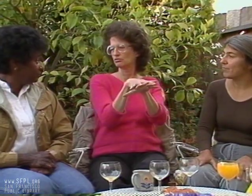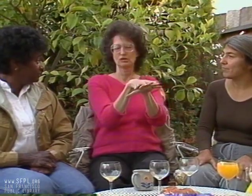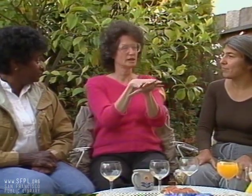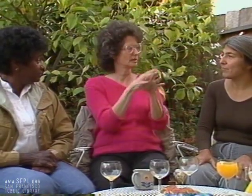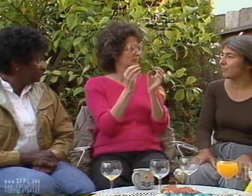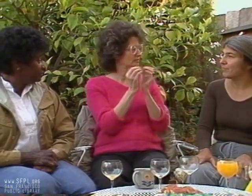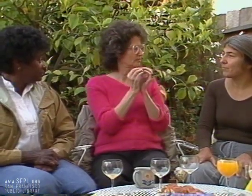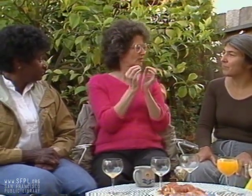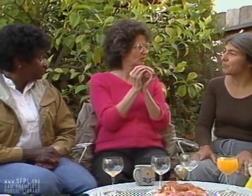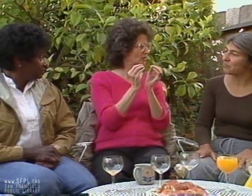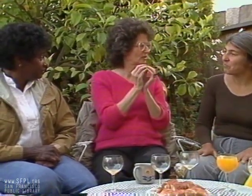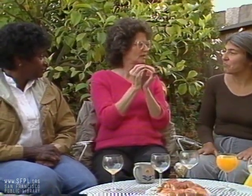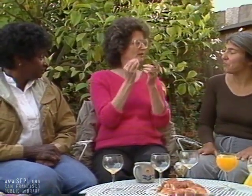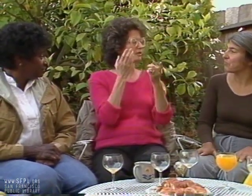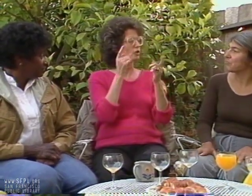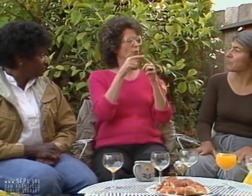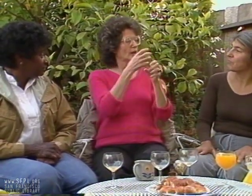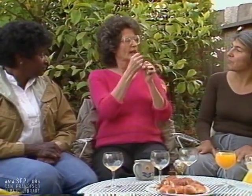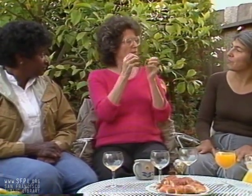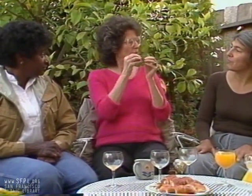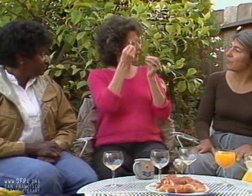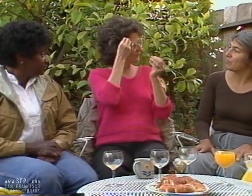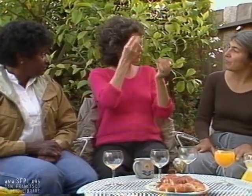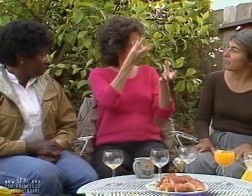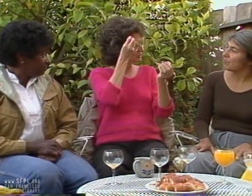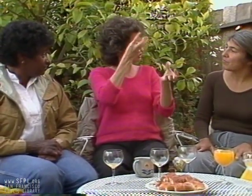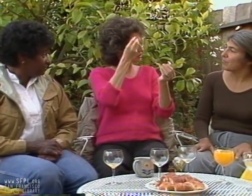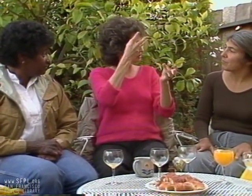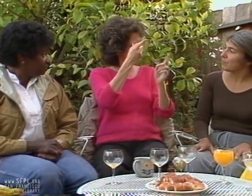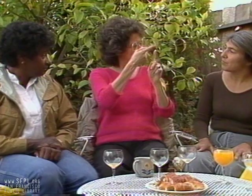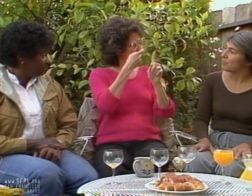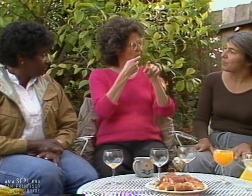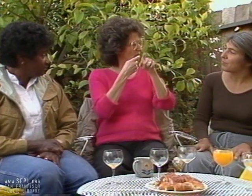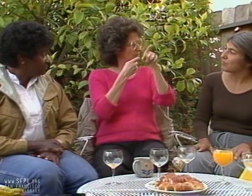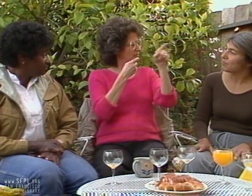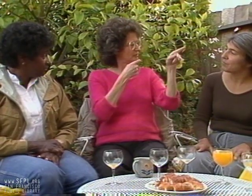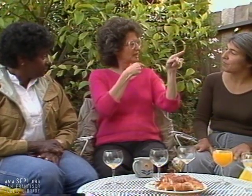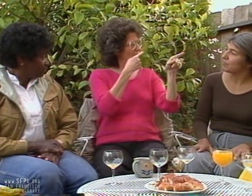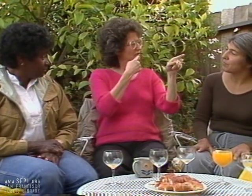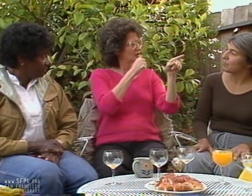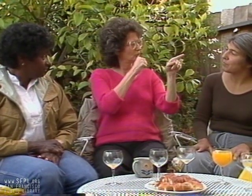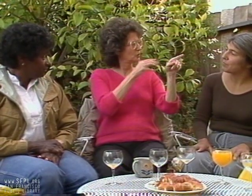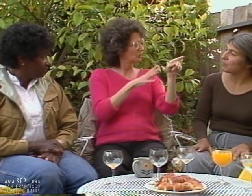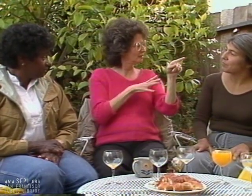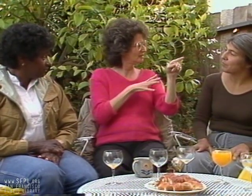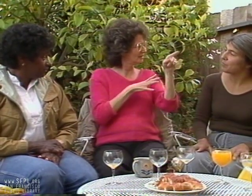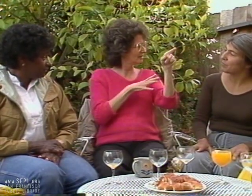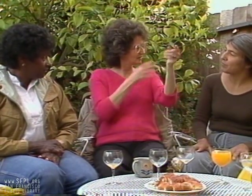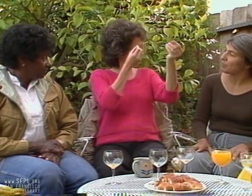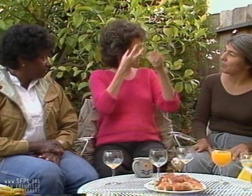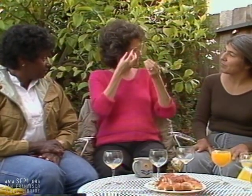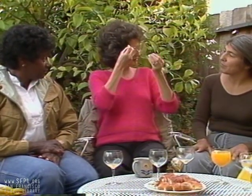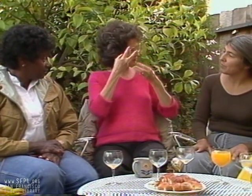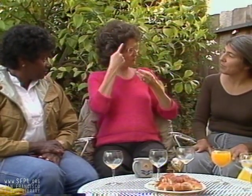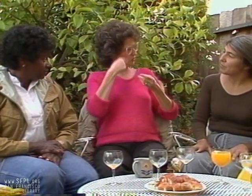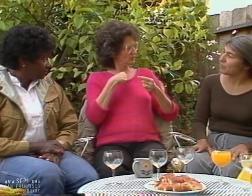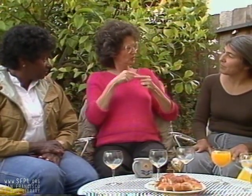in groups that have both deaf and hearing women. I feel like it's a better way to get information, a better way to